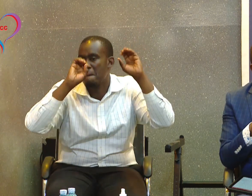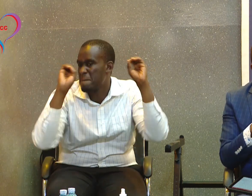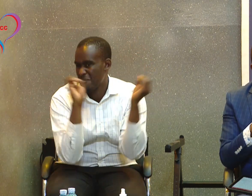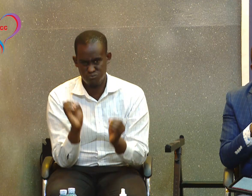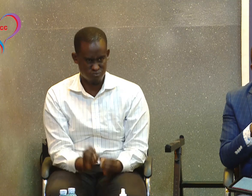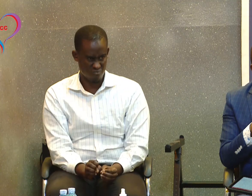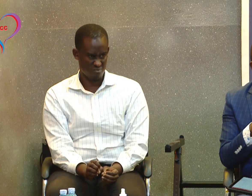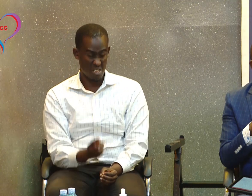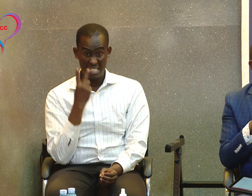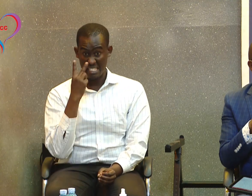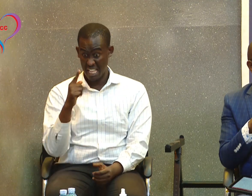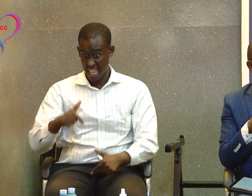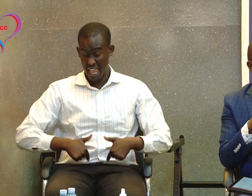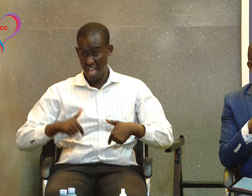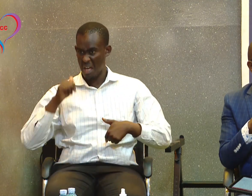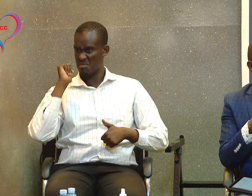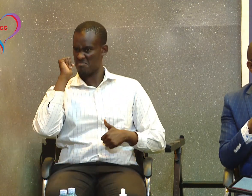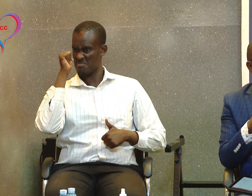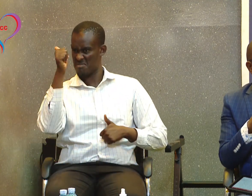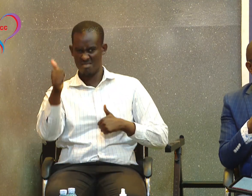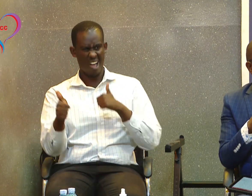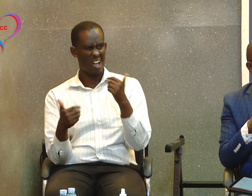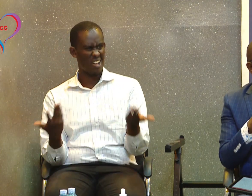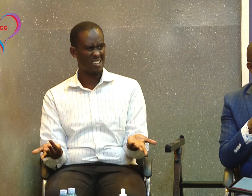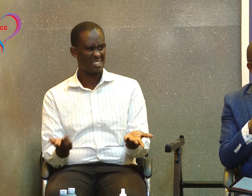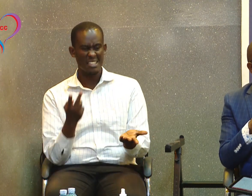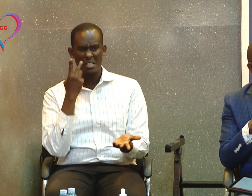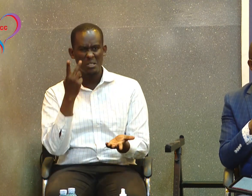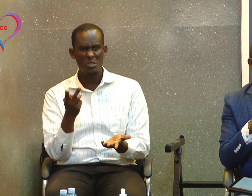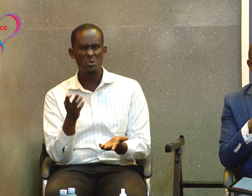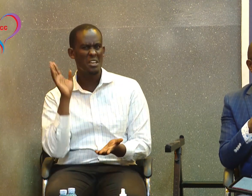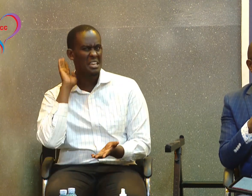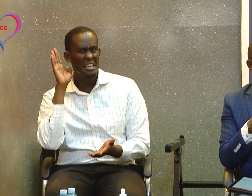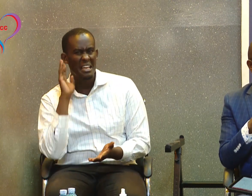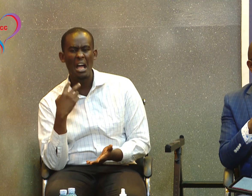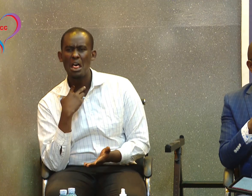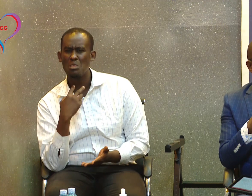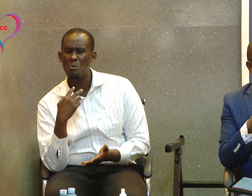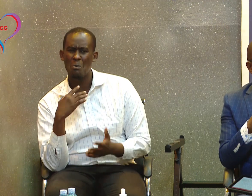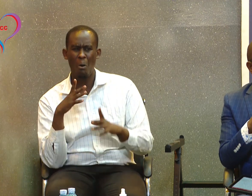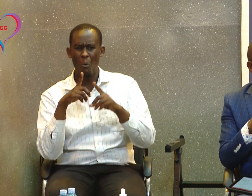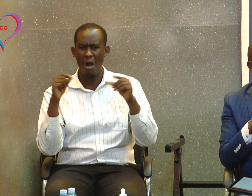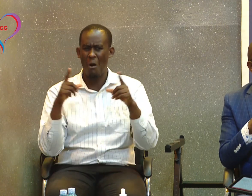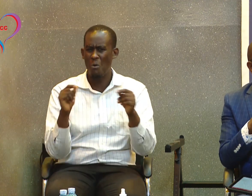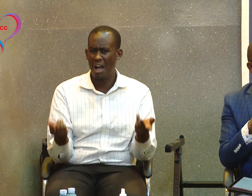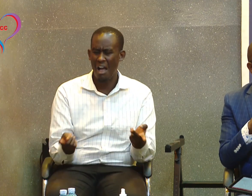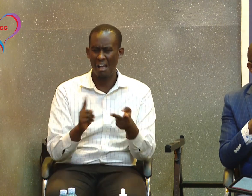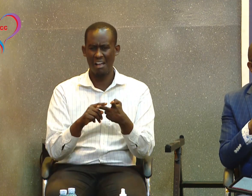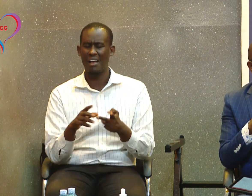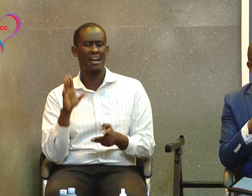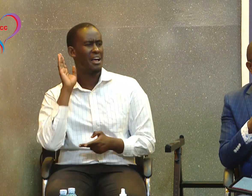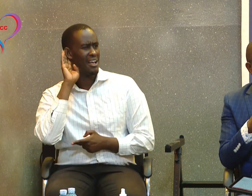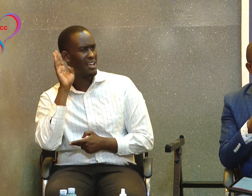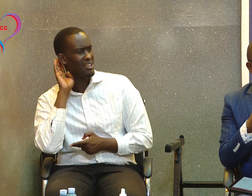Just get close to their life. You're going to hear their talk. You're going to hear the way they